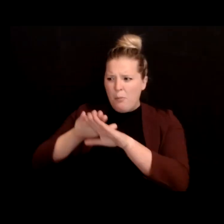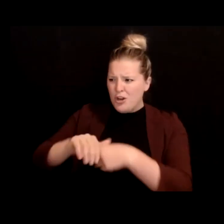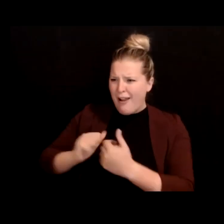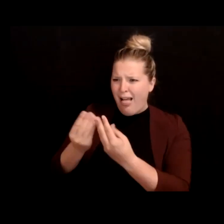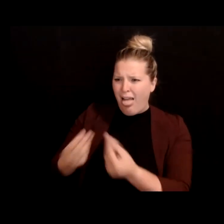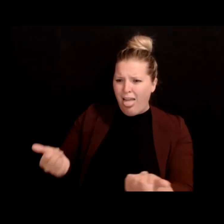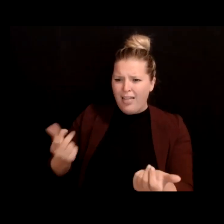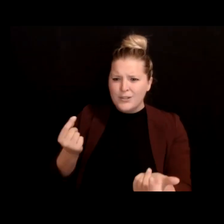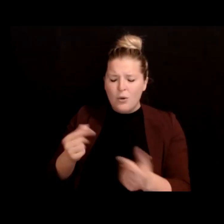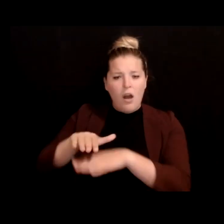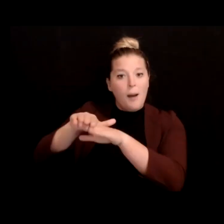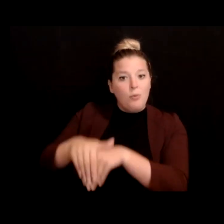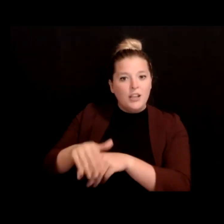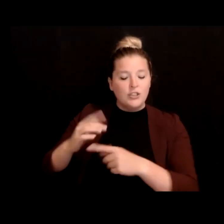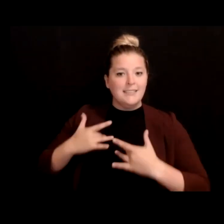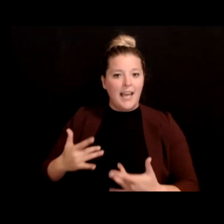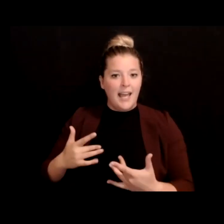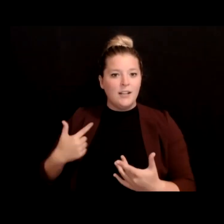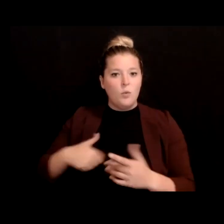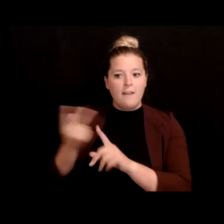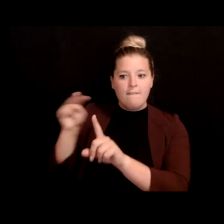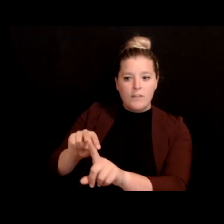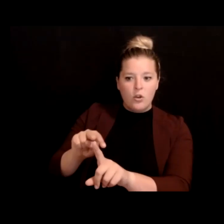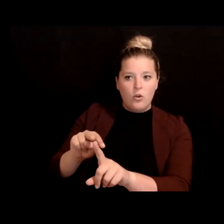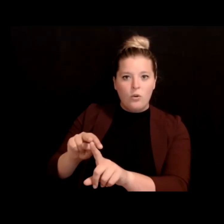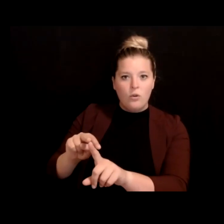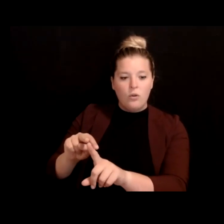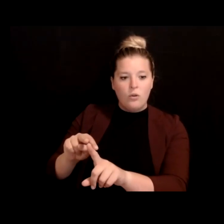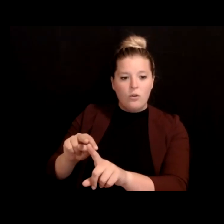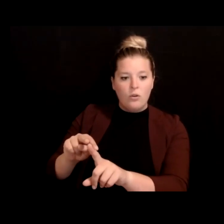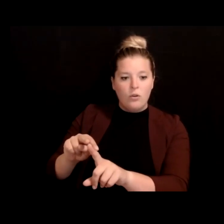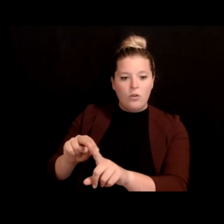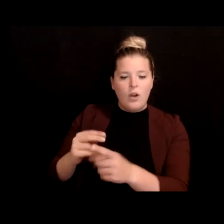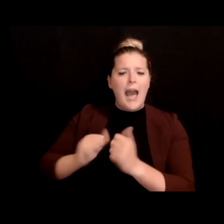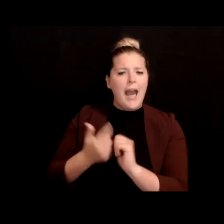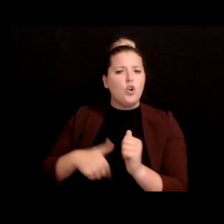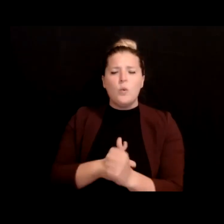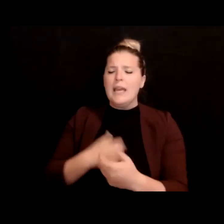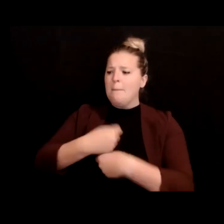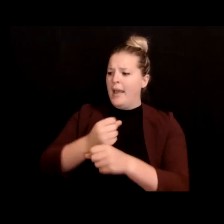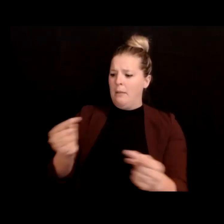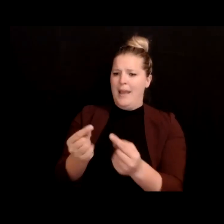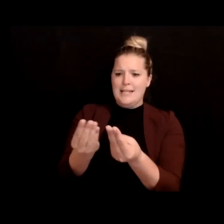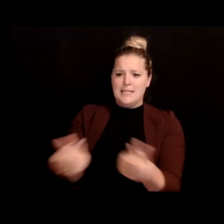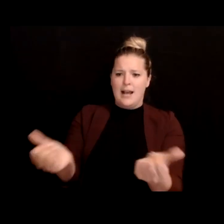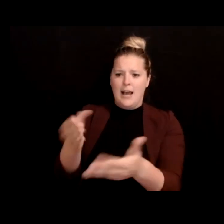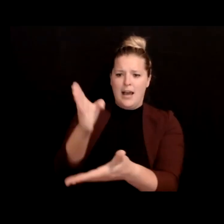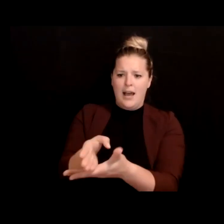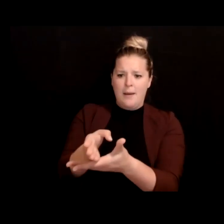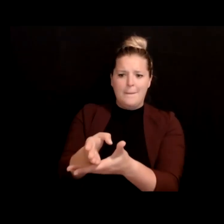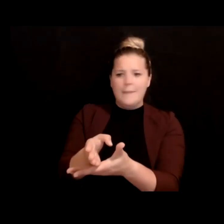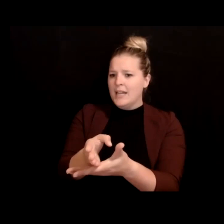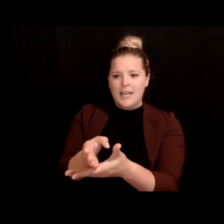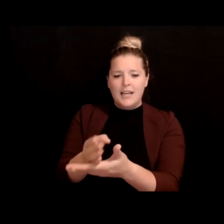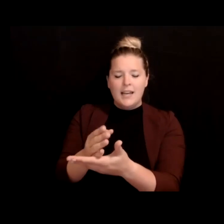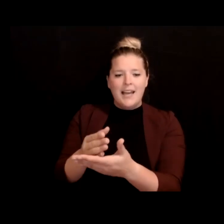think only about what we can do just to make the pain stop, and not what we want